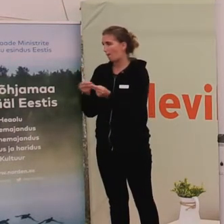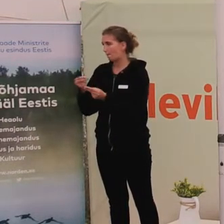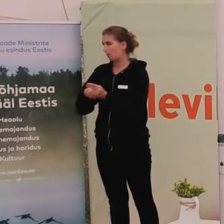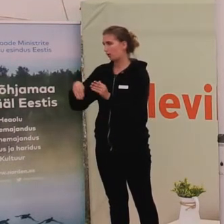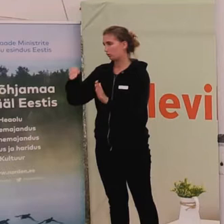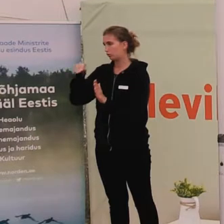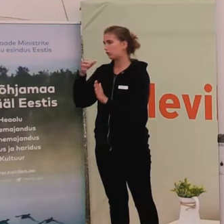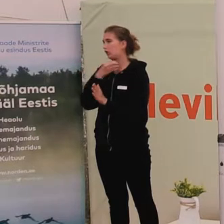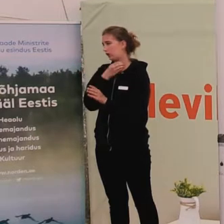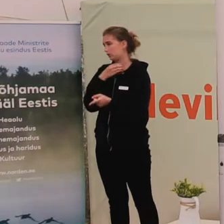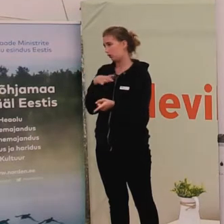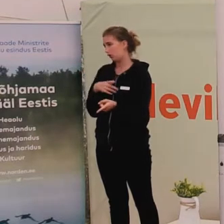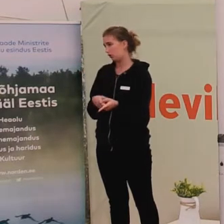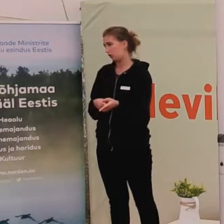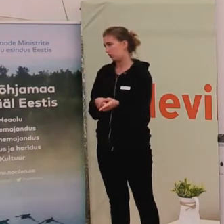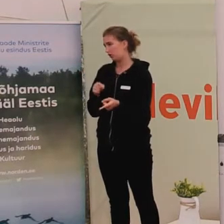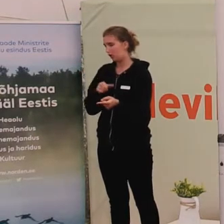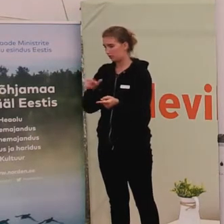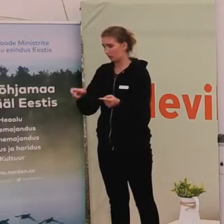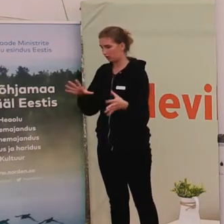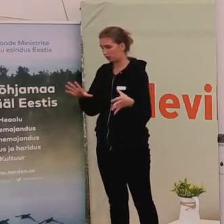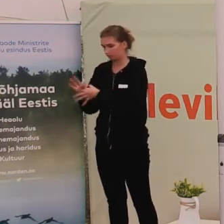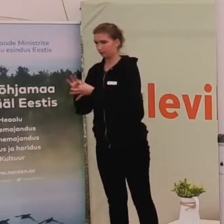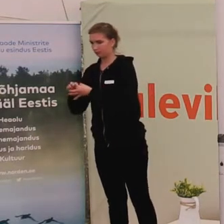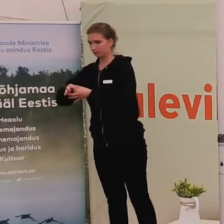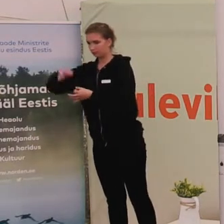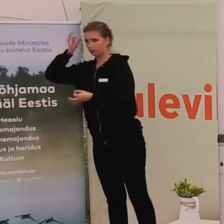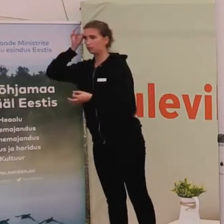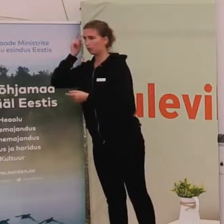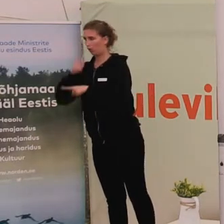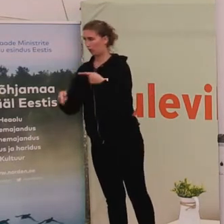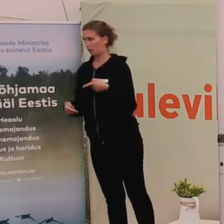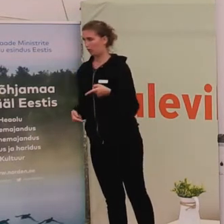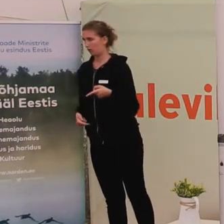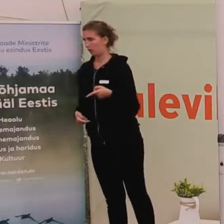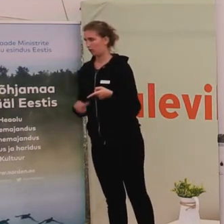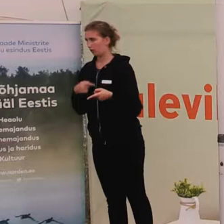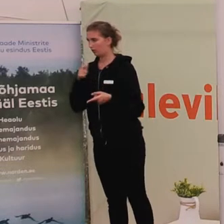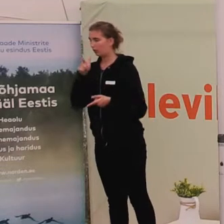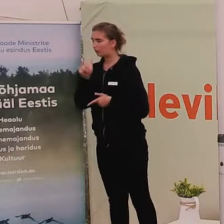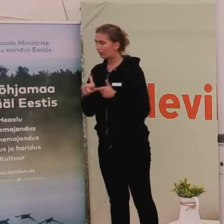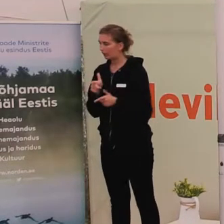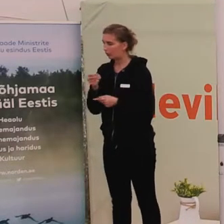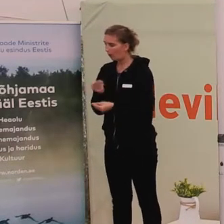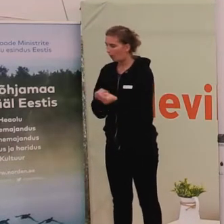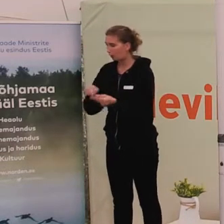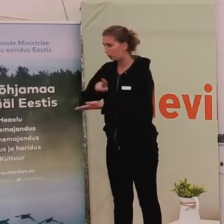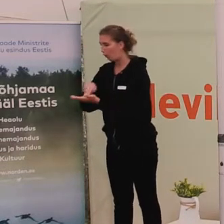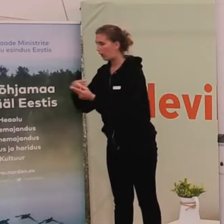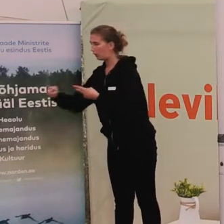something else wrong in the economy. People were going to debt. There were different problems in the economy which